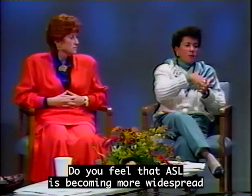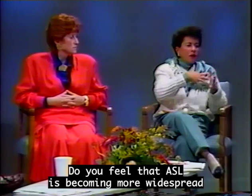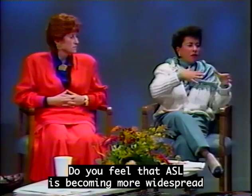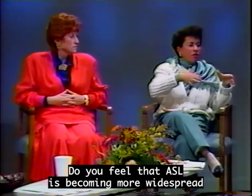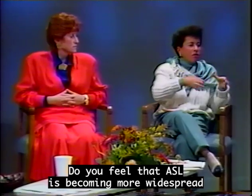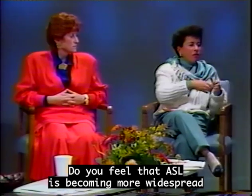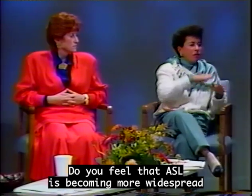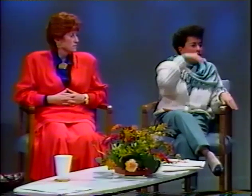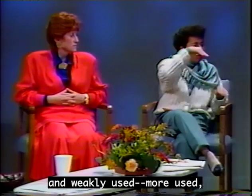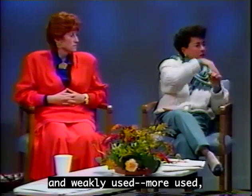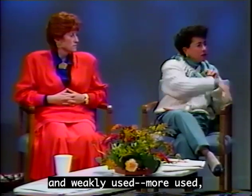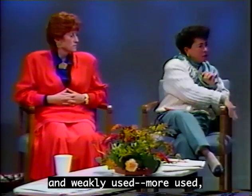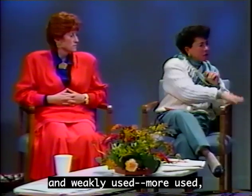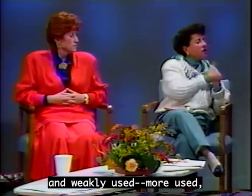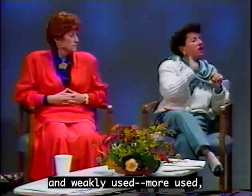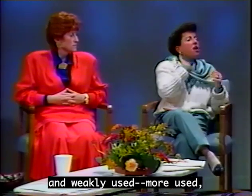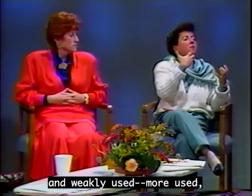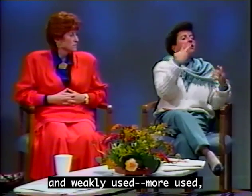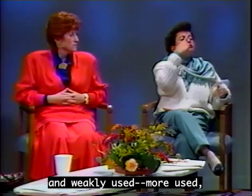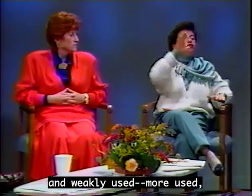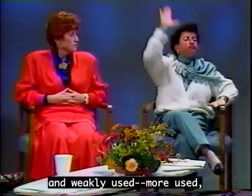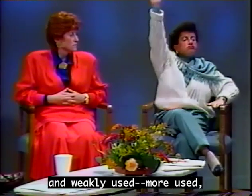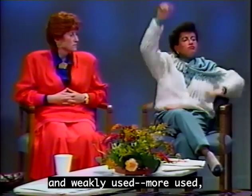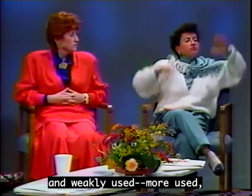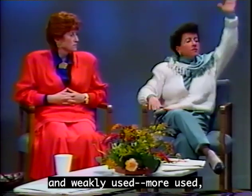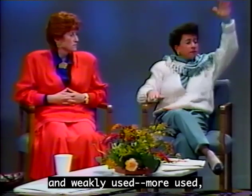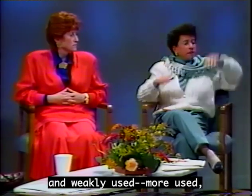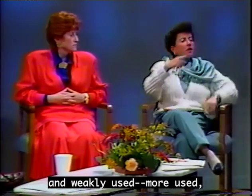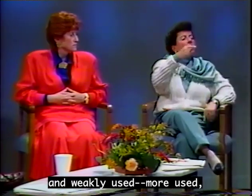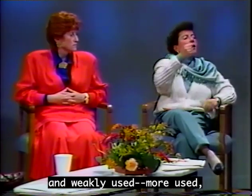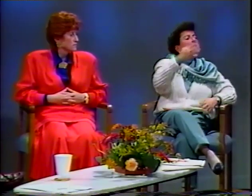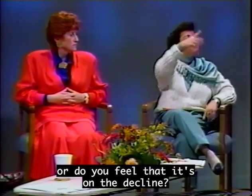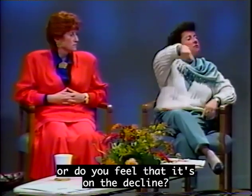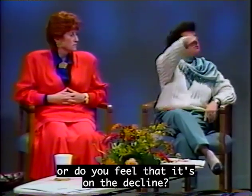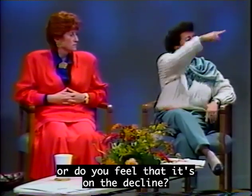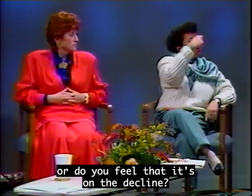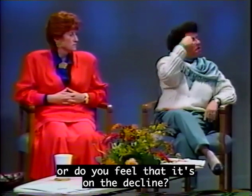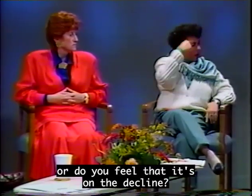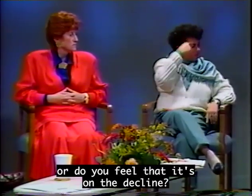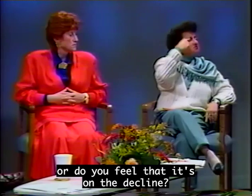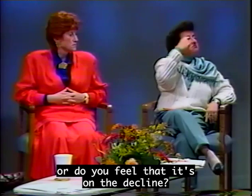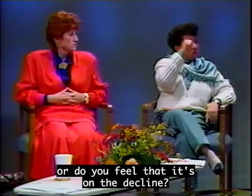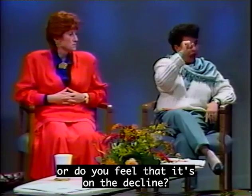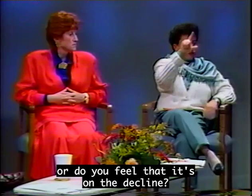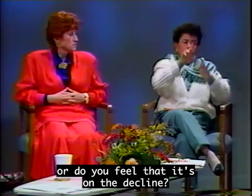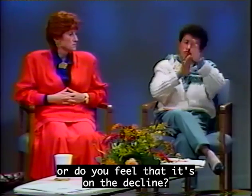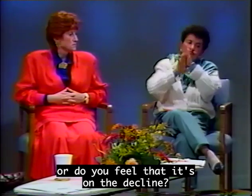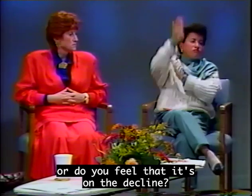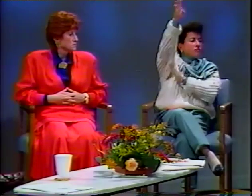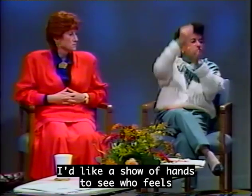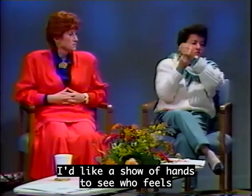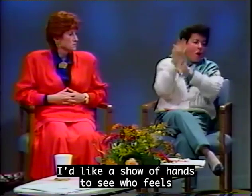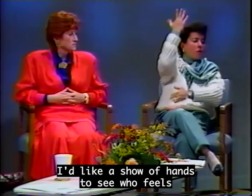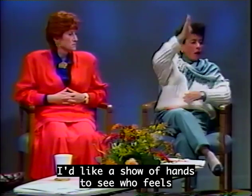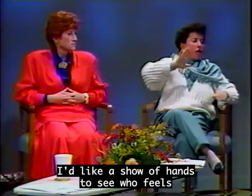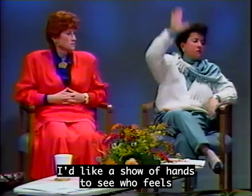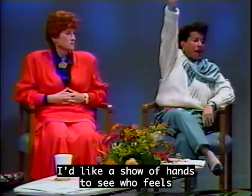more widespread and weakly used, more used, or do you feel that it's on the decline? I'd like a show